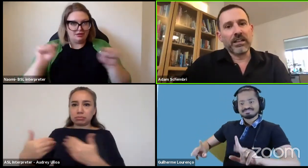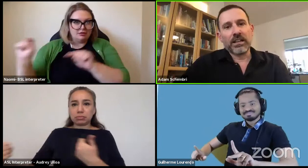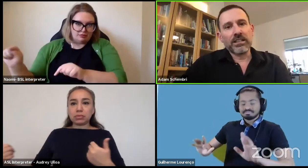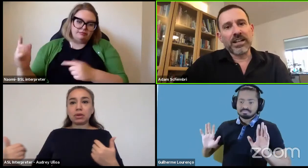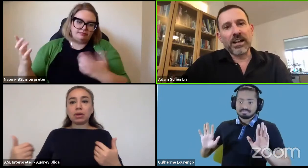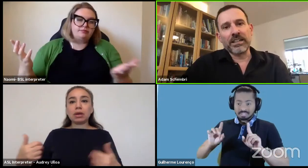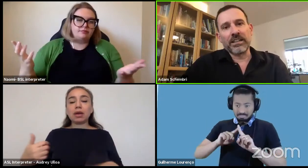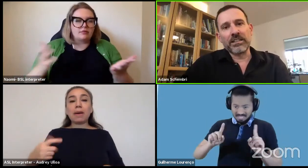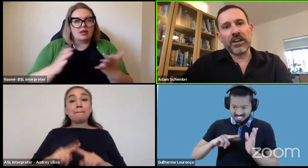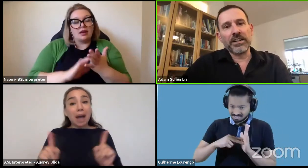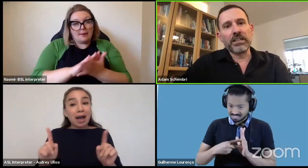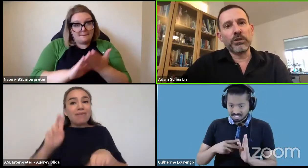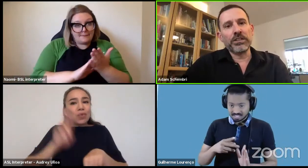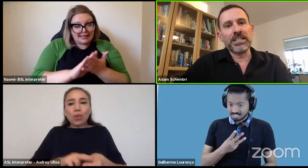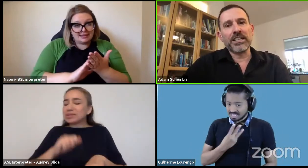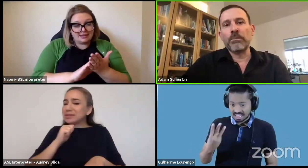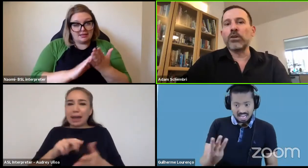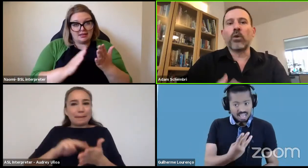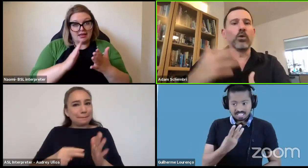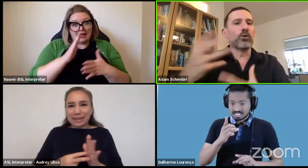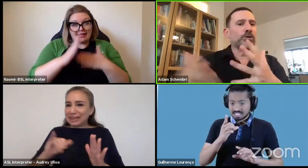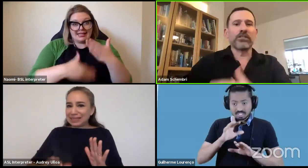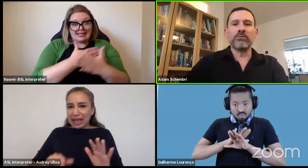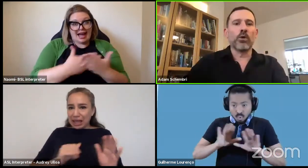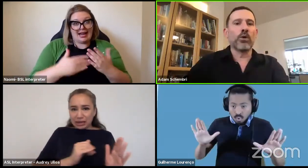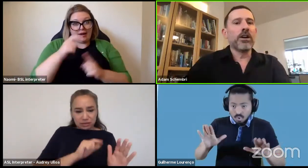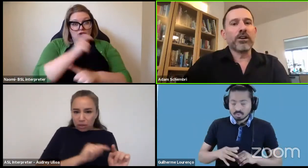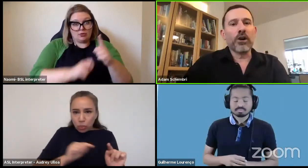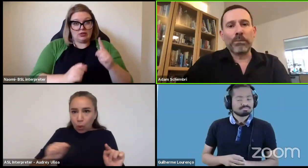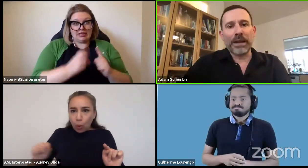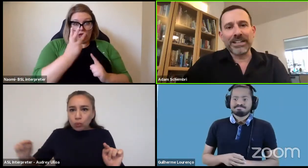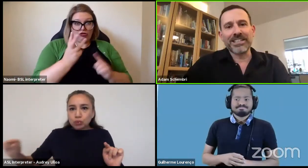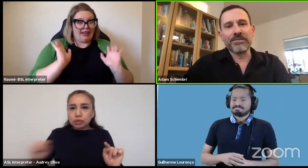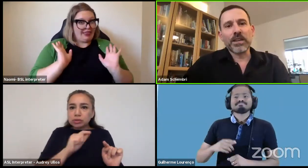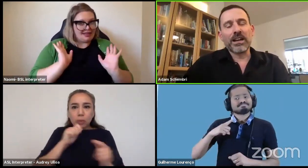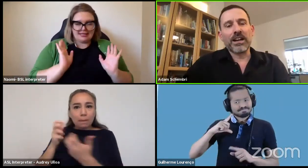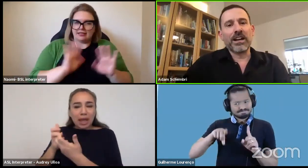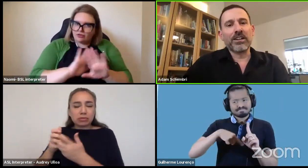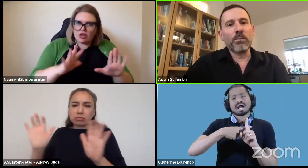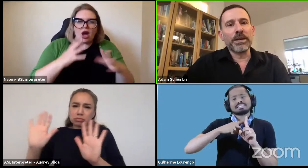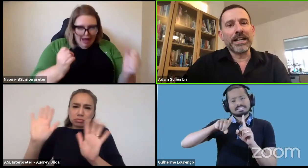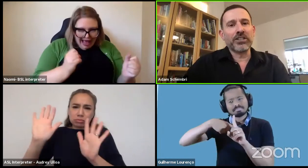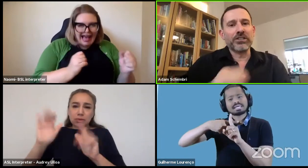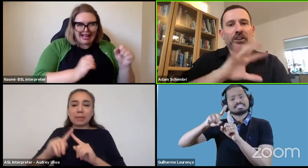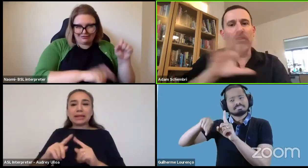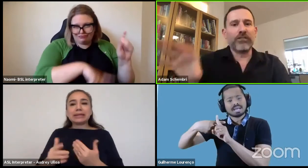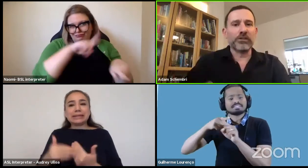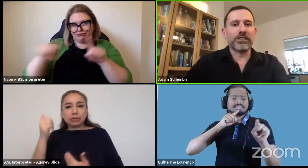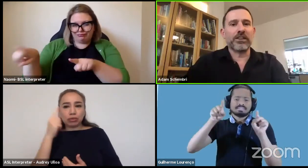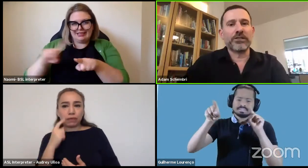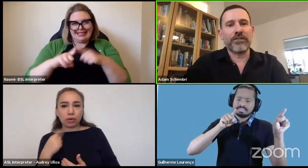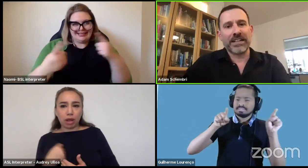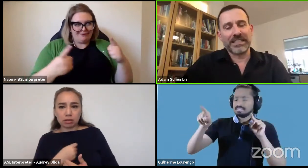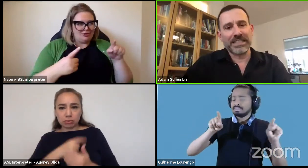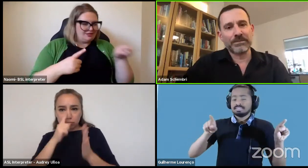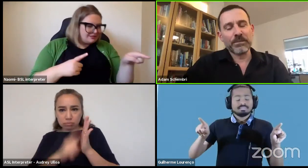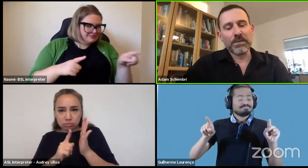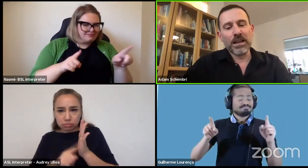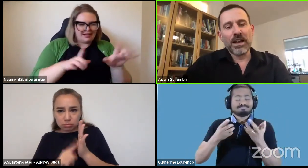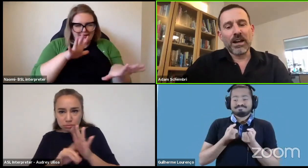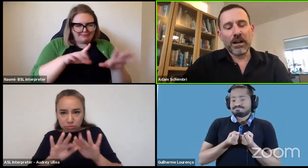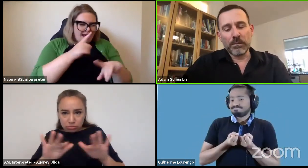that signing communities come in all sorts of more complex combinations of those